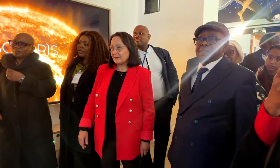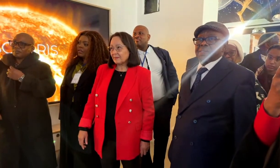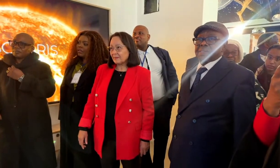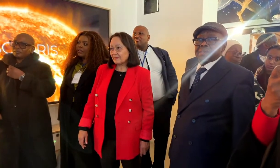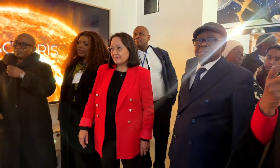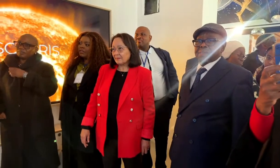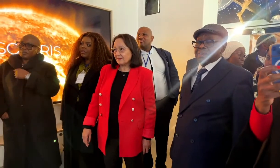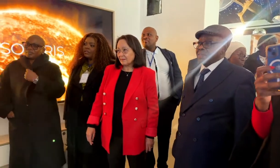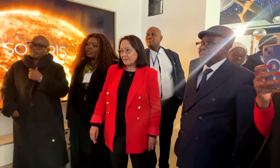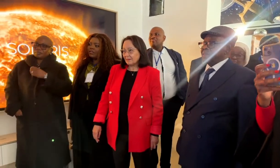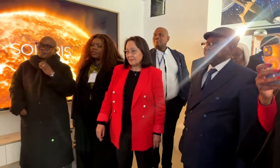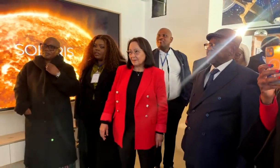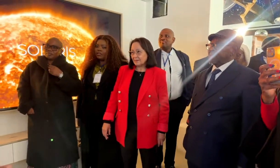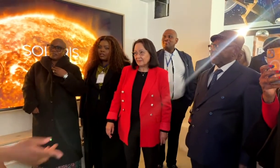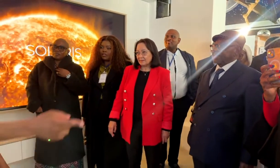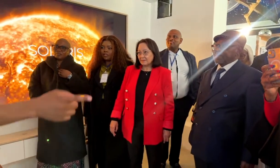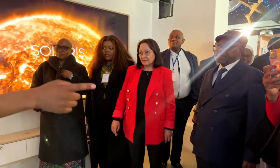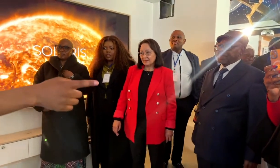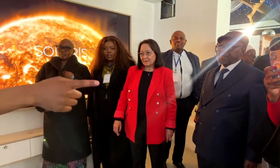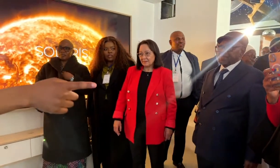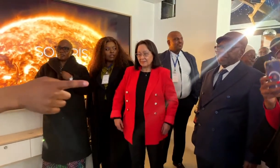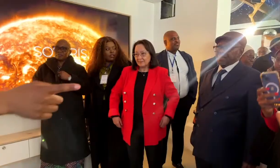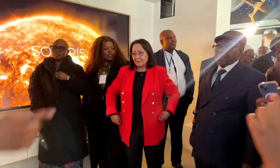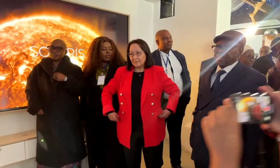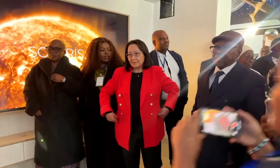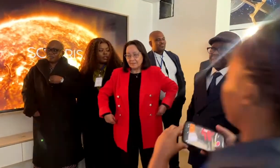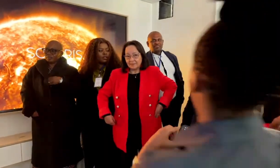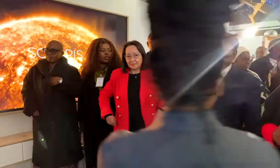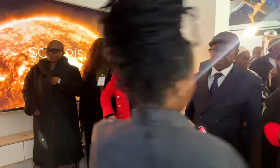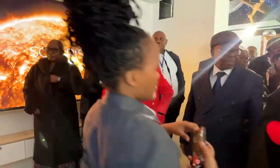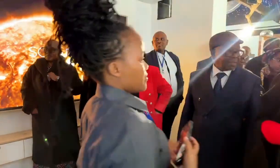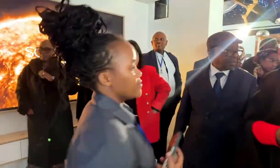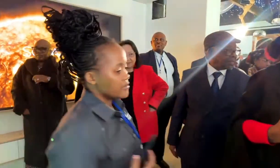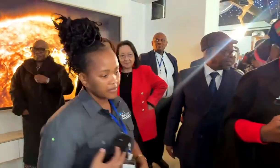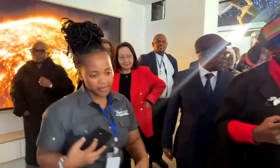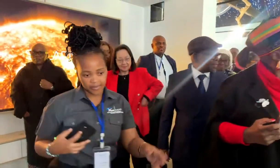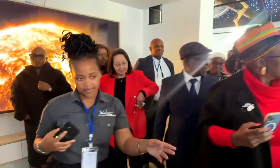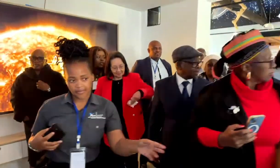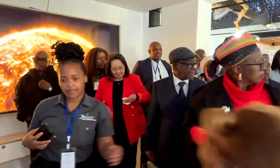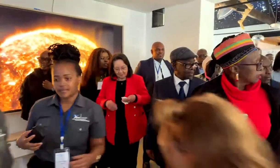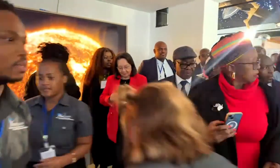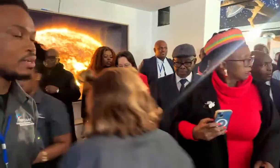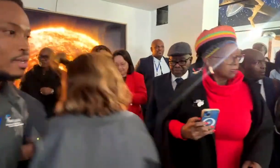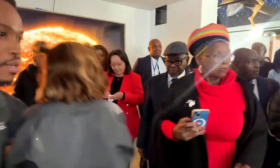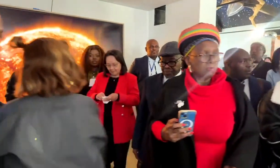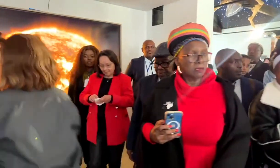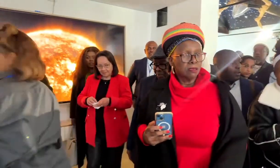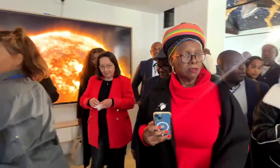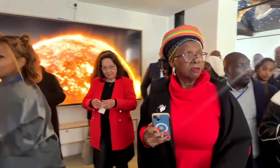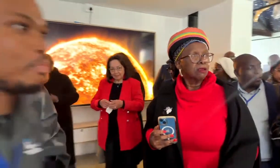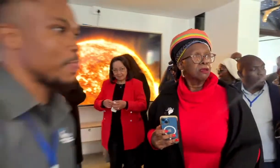So, if you may allow me to take you to our holographic exhibit.